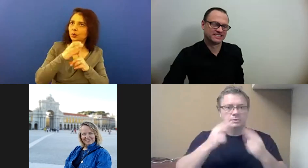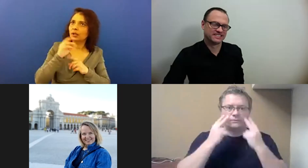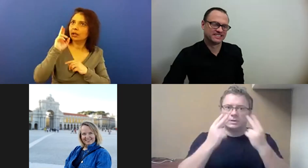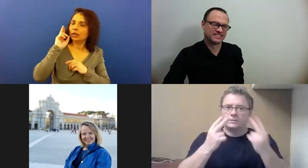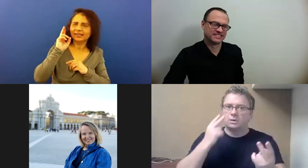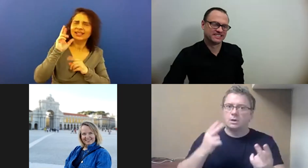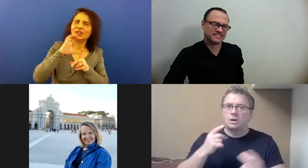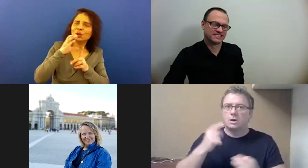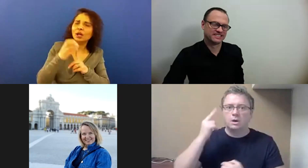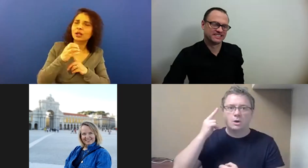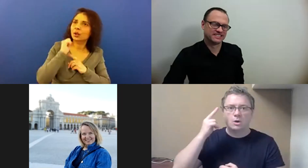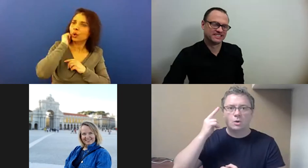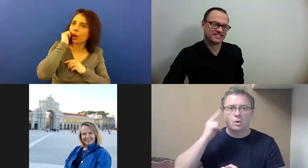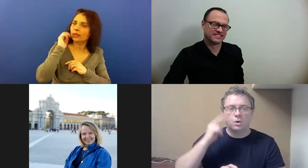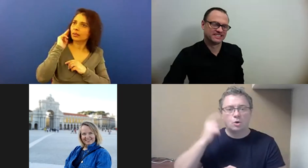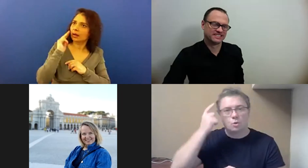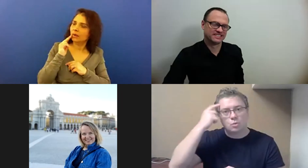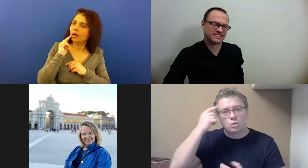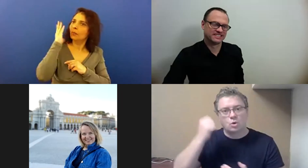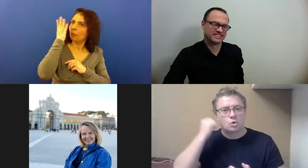to live as equal citizens.